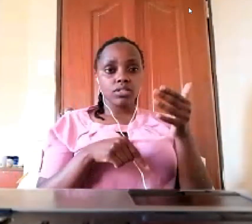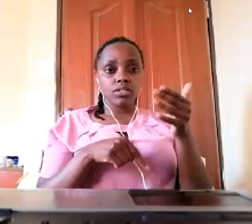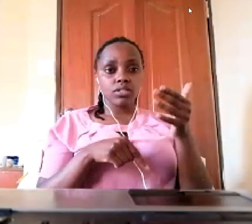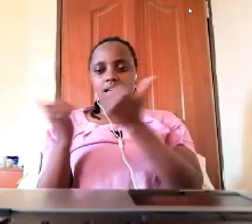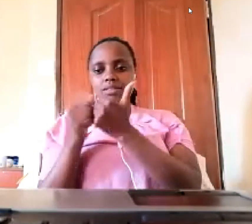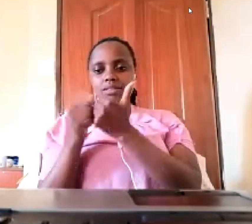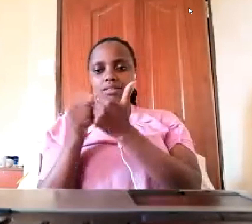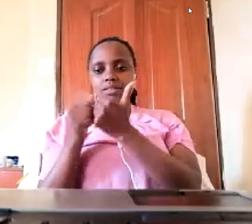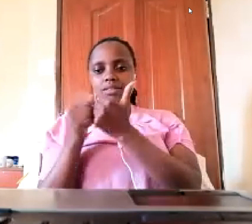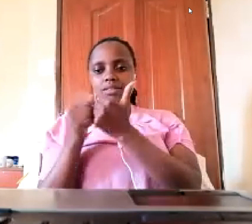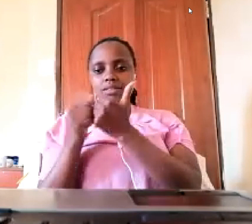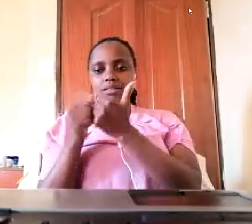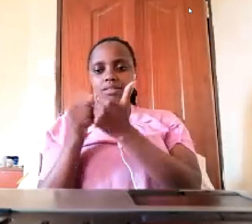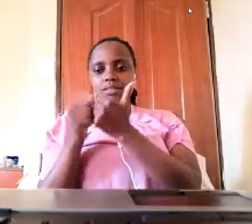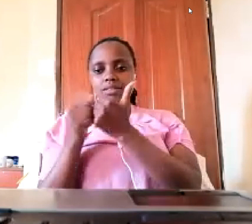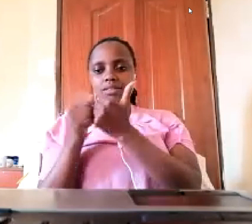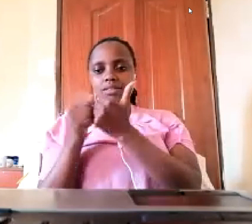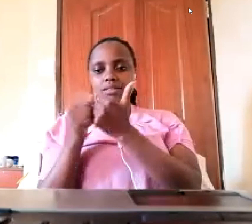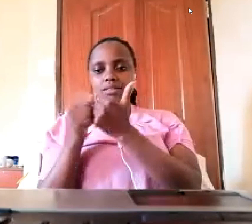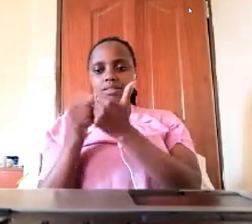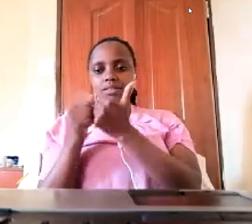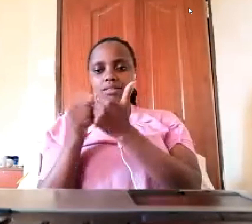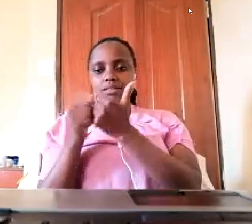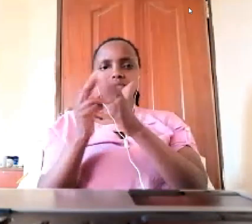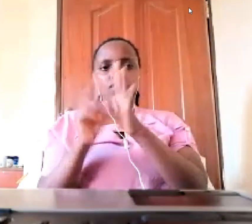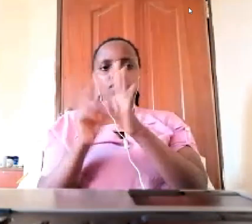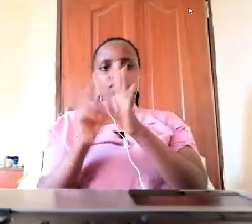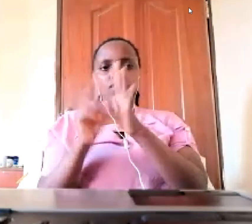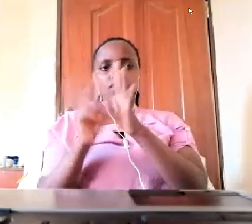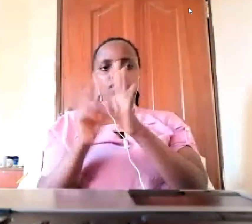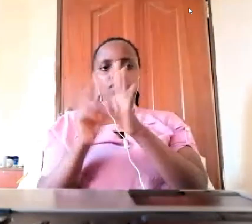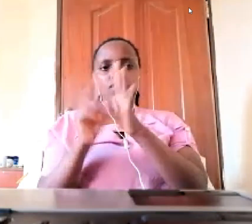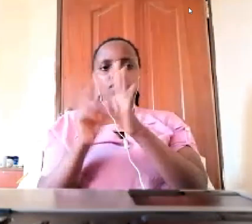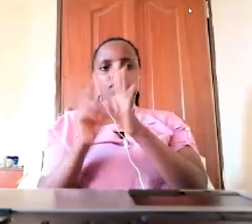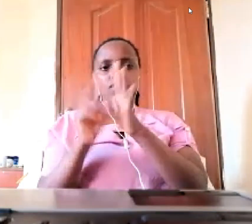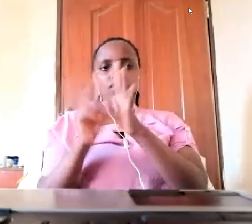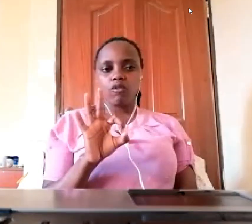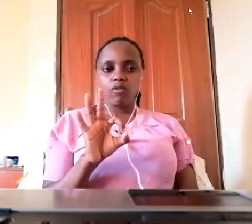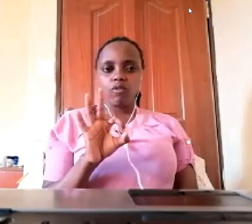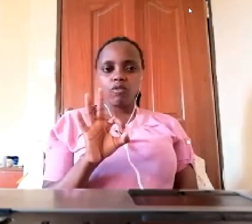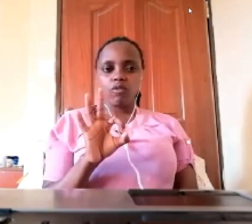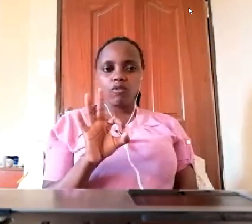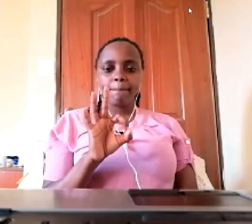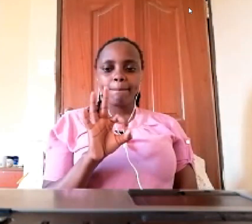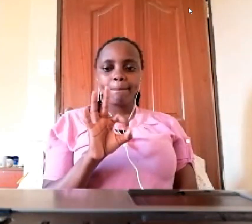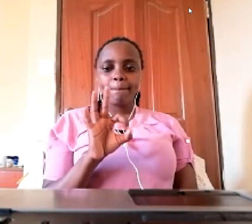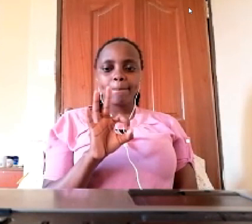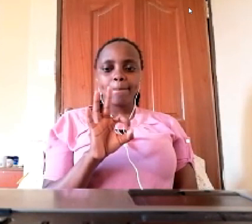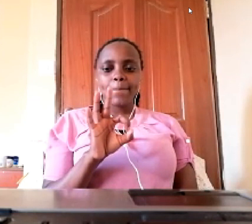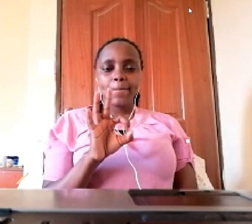really sponsor and resource the development of the